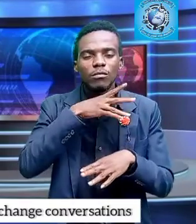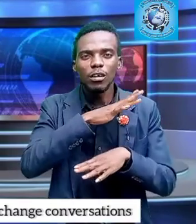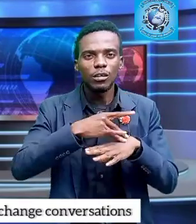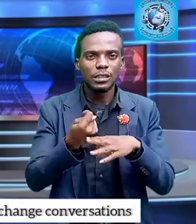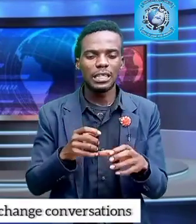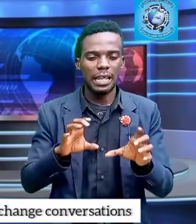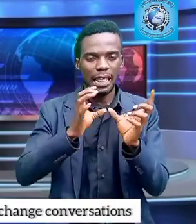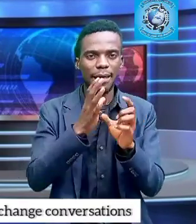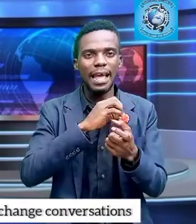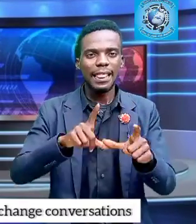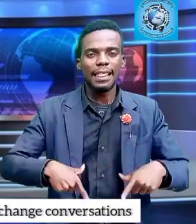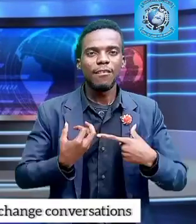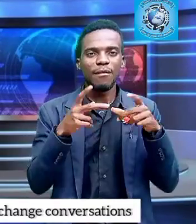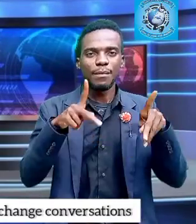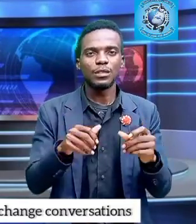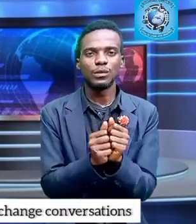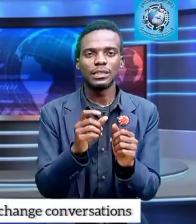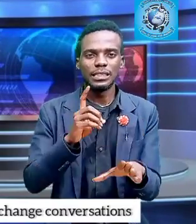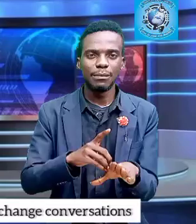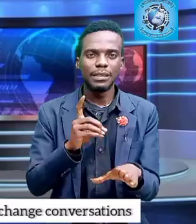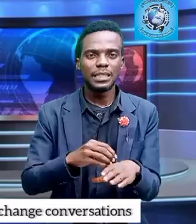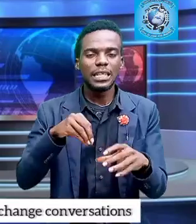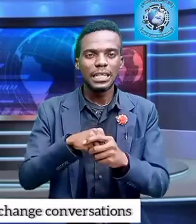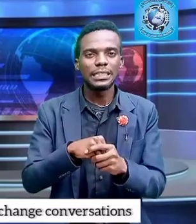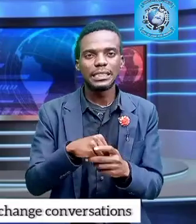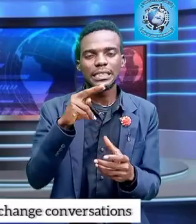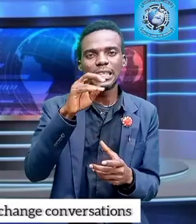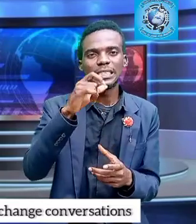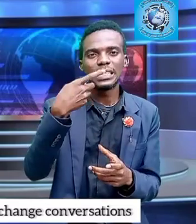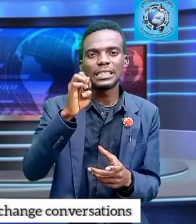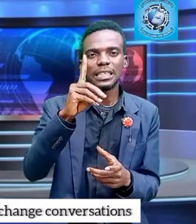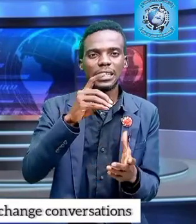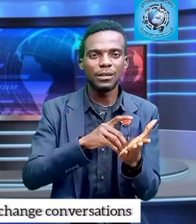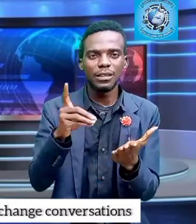and livelihood of persons with disabilities in the Niger Delta, Bayelsa State.